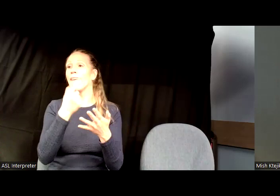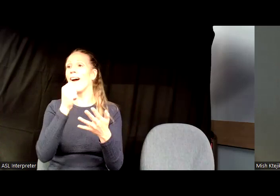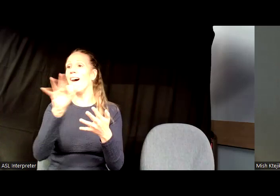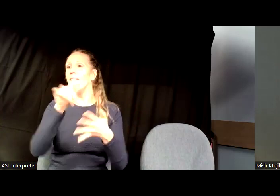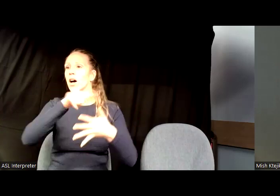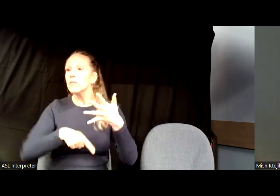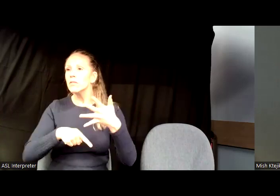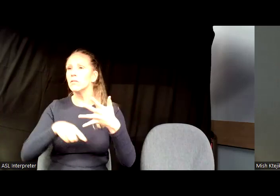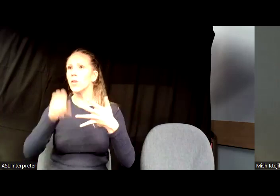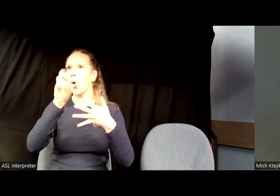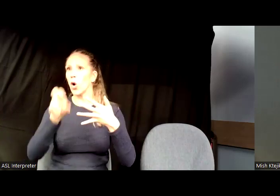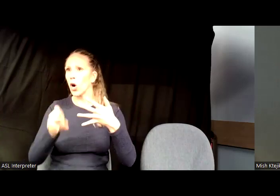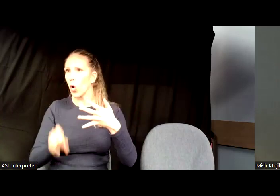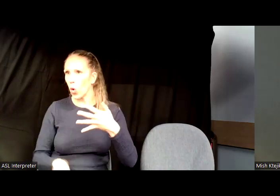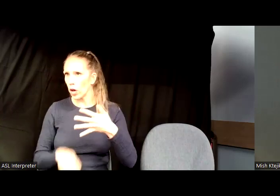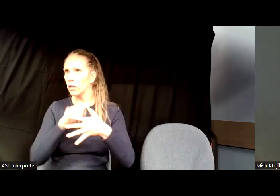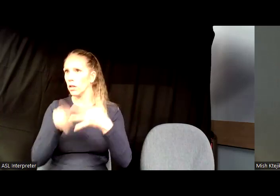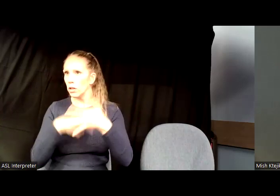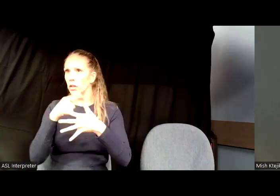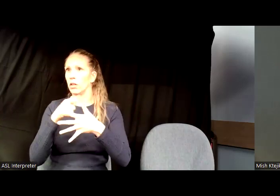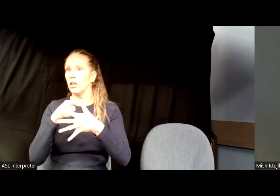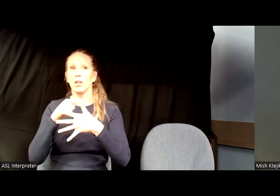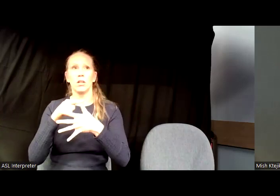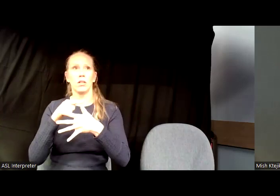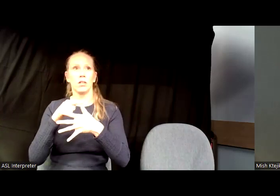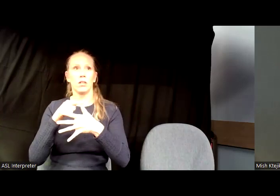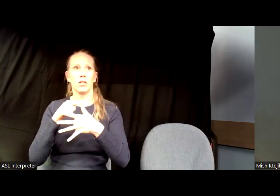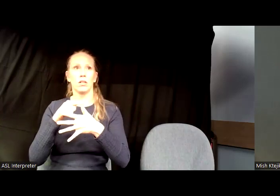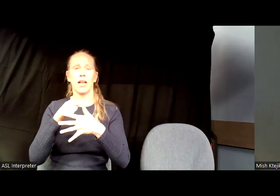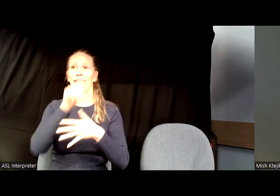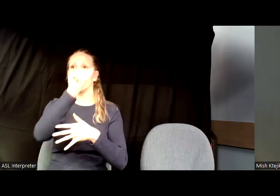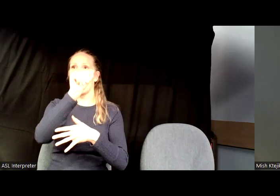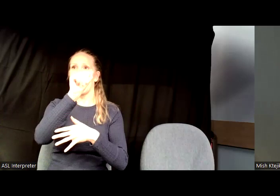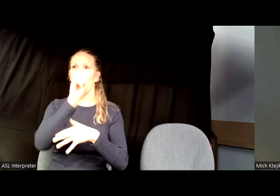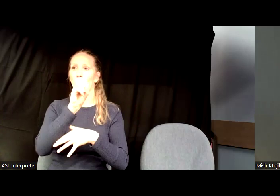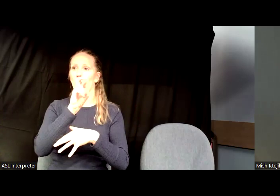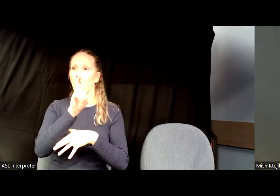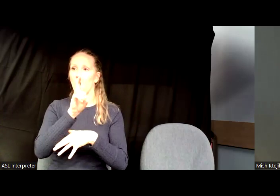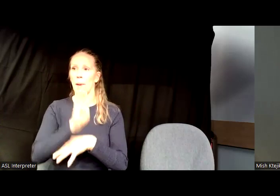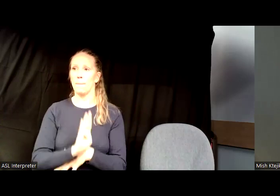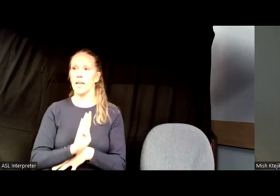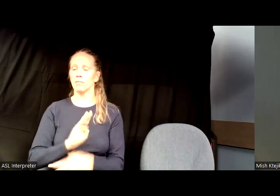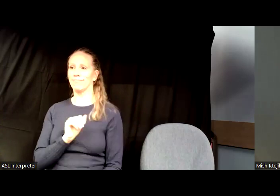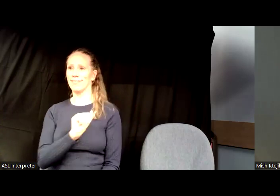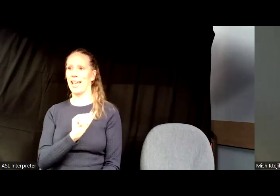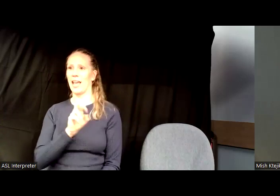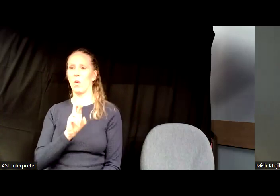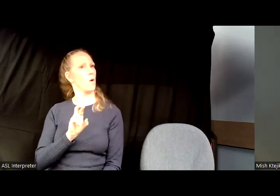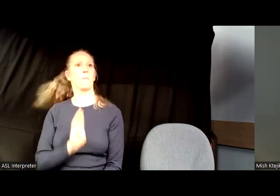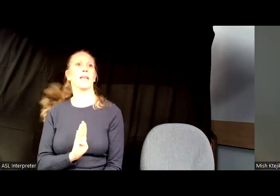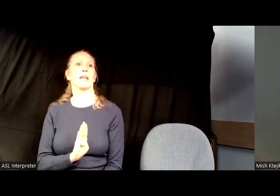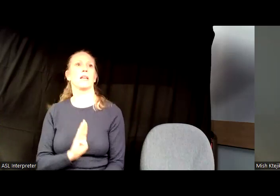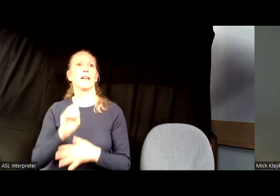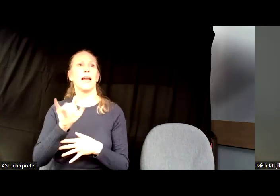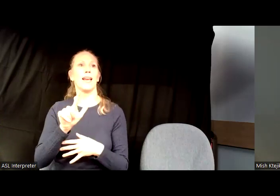following certifications, and there's A or B. One is certification in